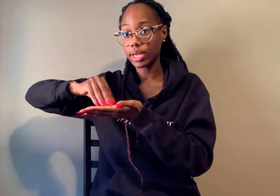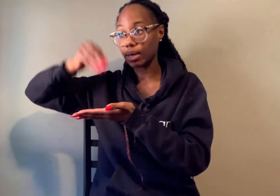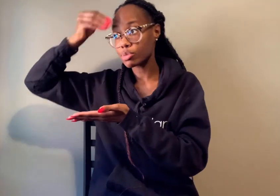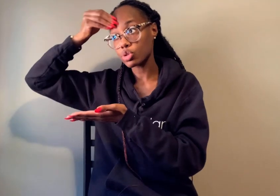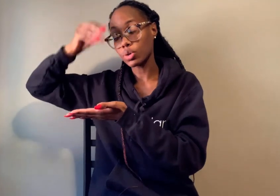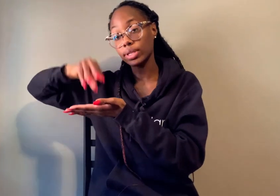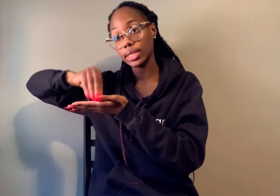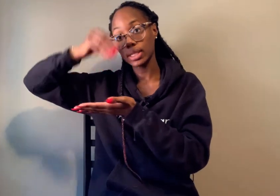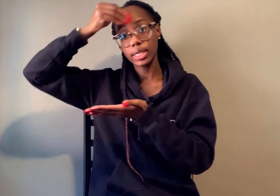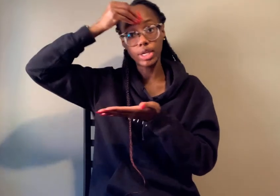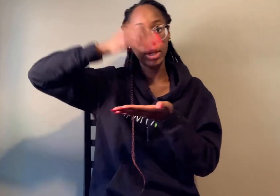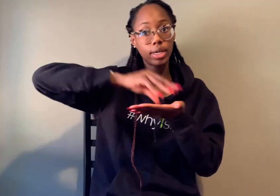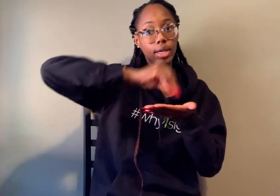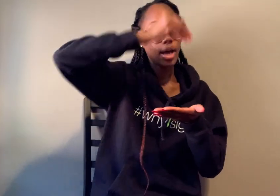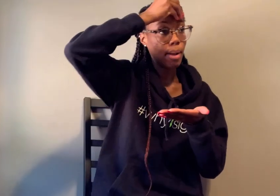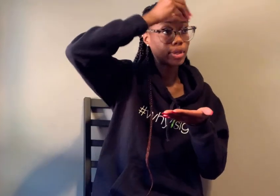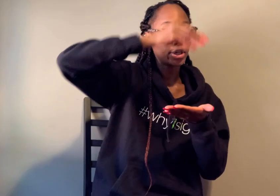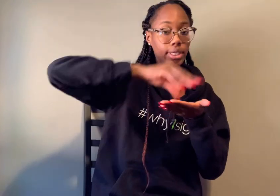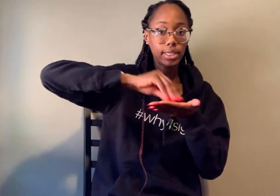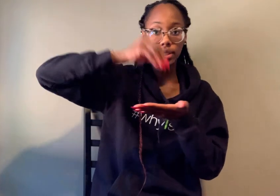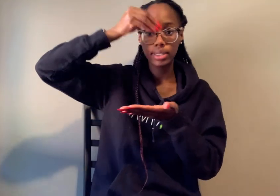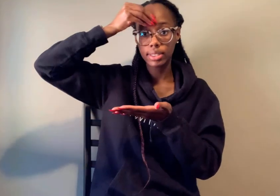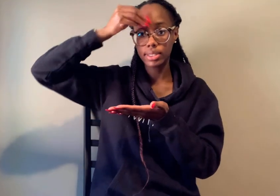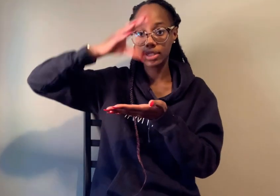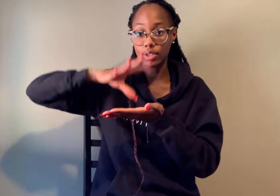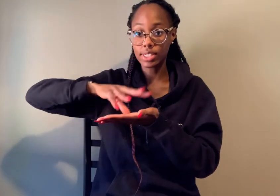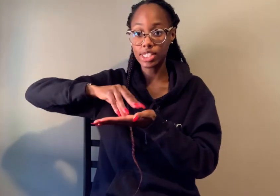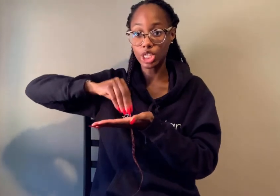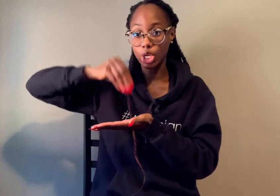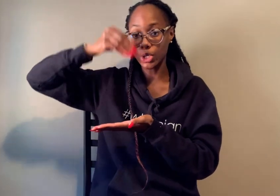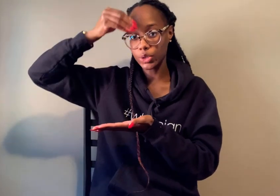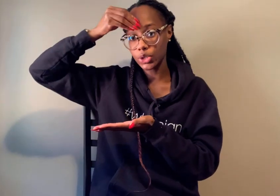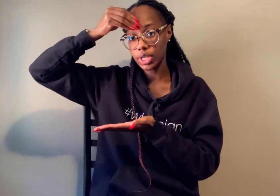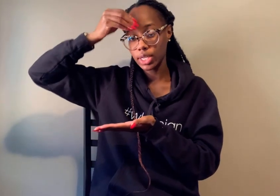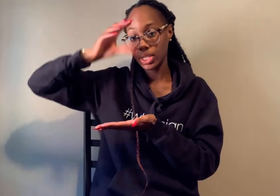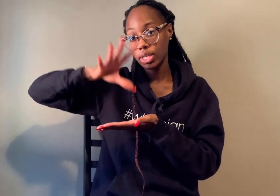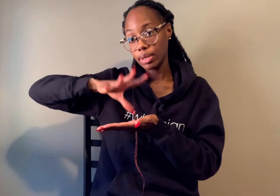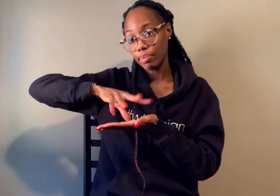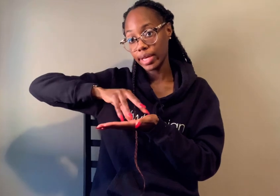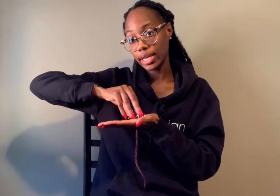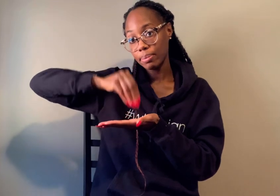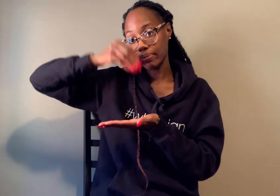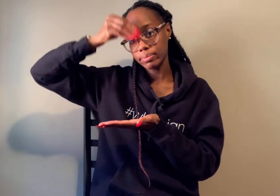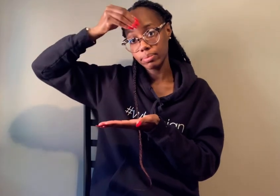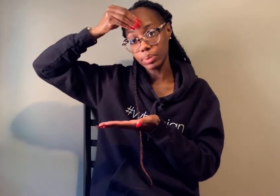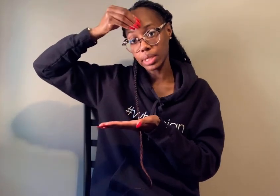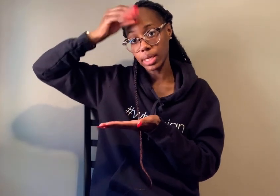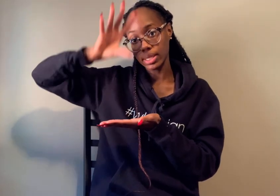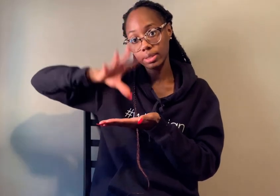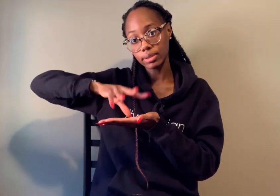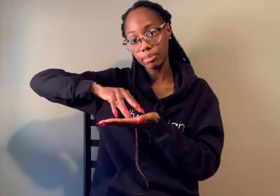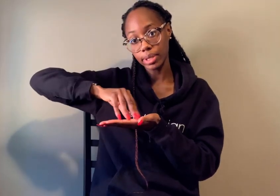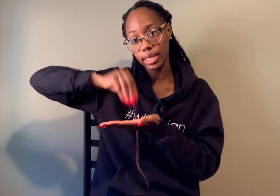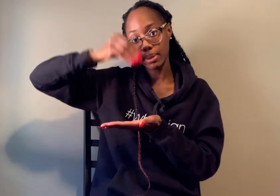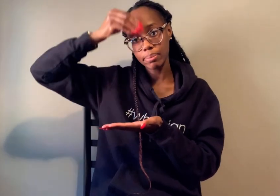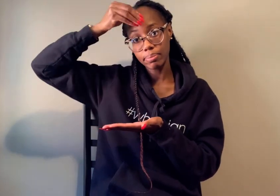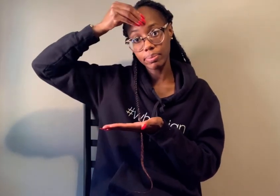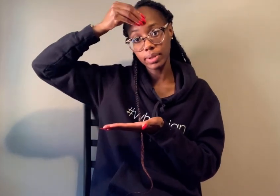I'm storing it here. I'm learning. So this is learn. Pick it up, put it in. Pick it up, put it